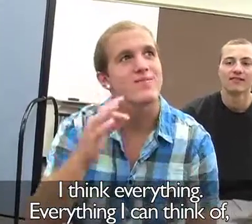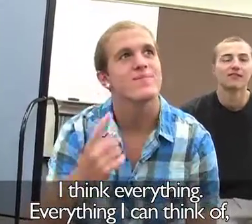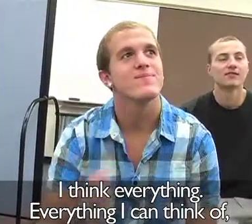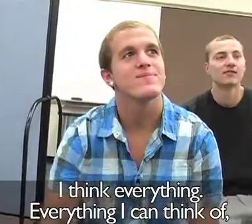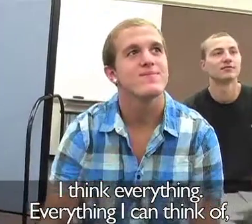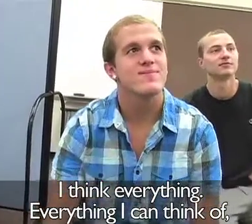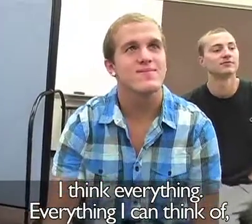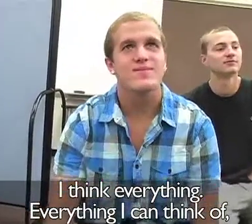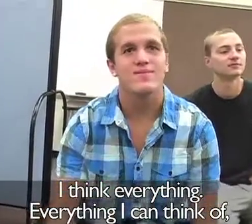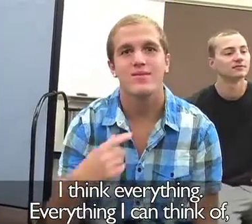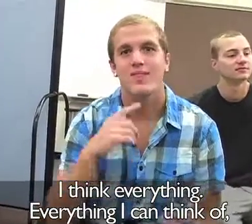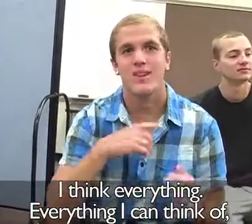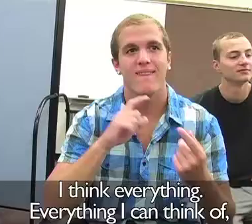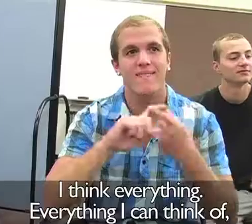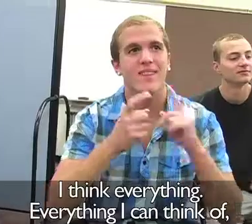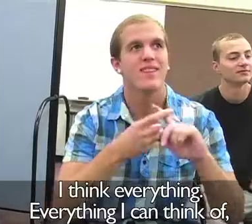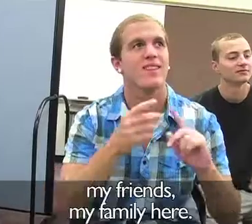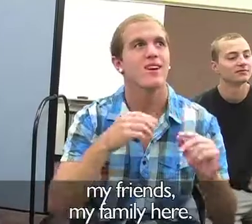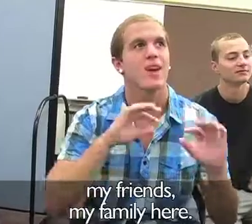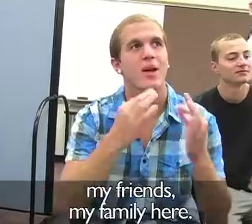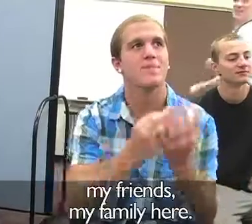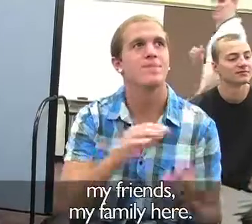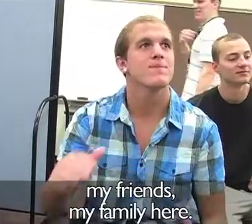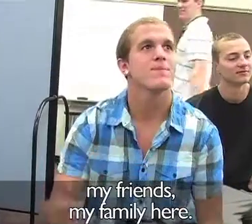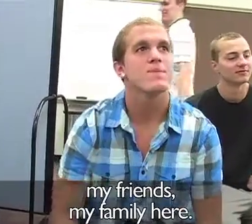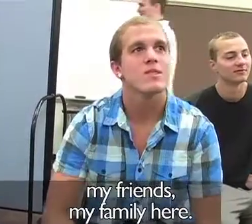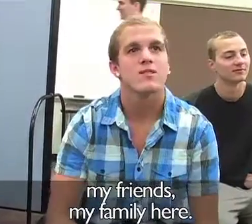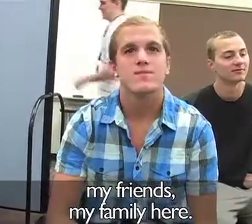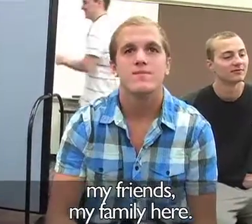everything. That's everything I can think of. My friends, my family here.